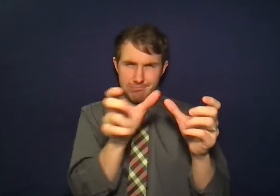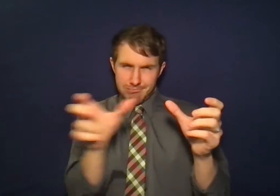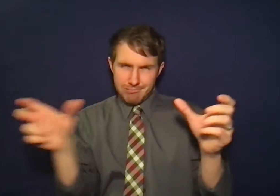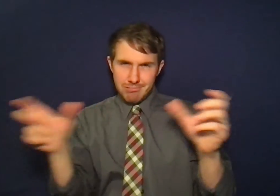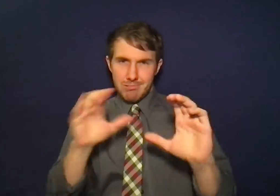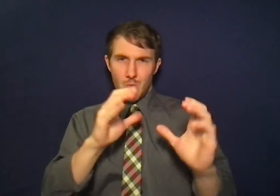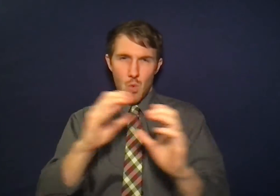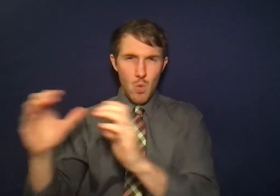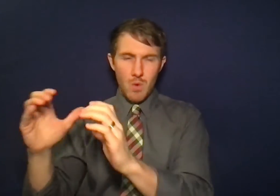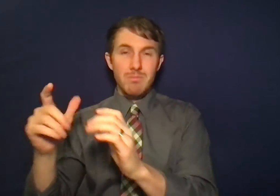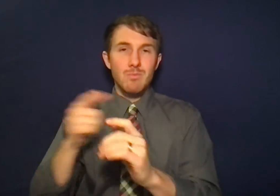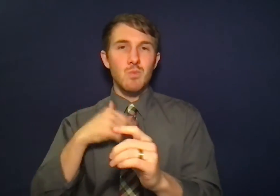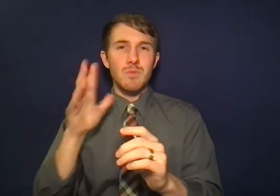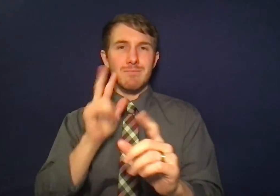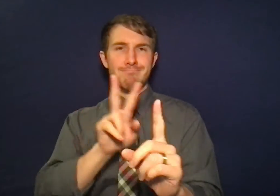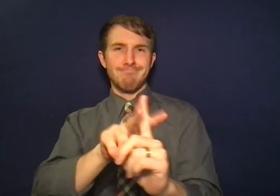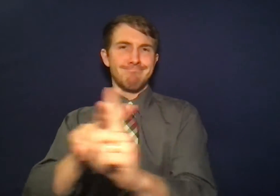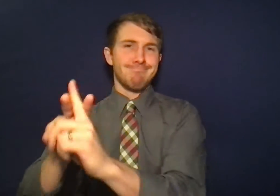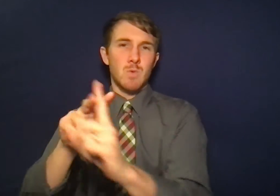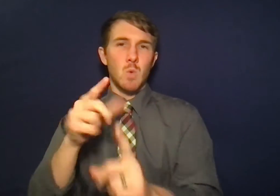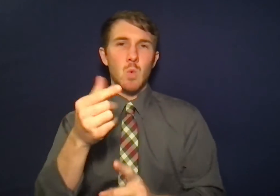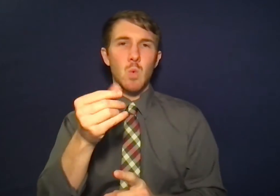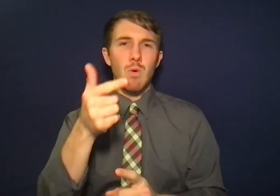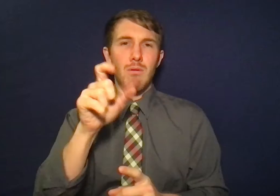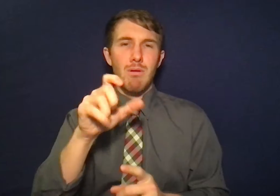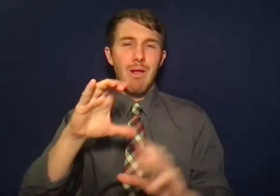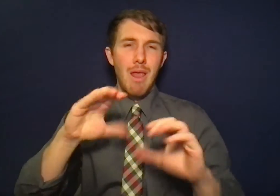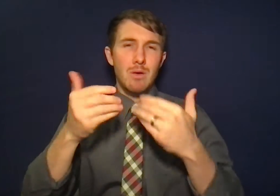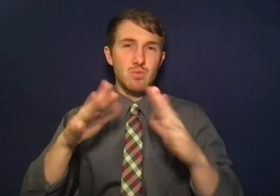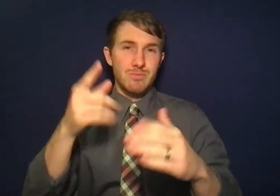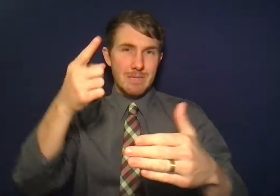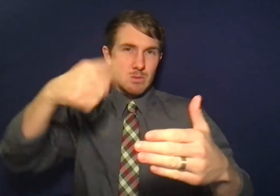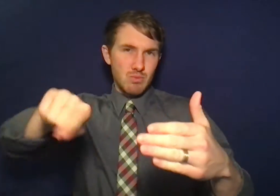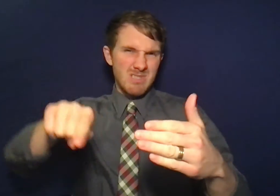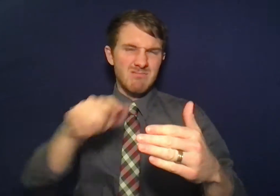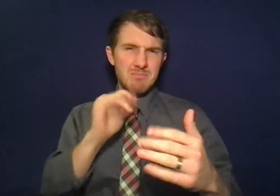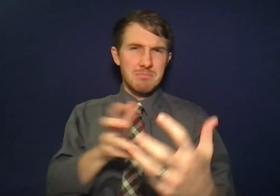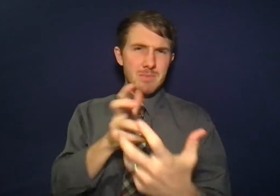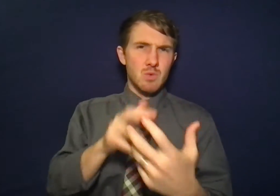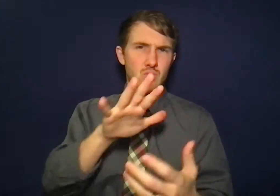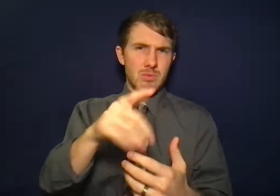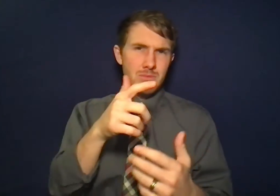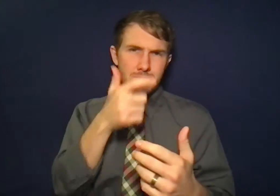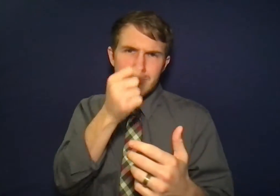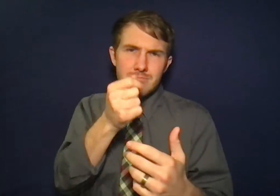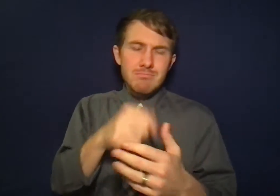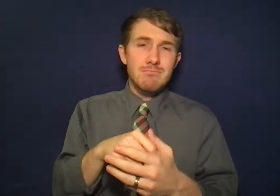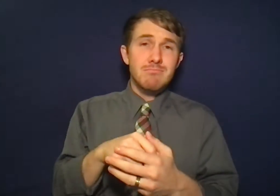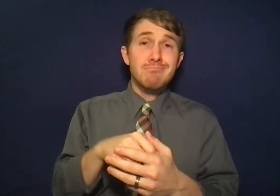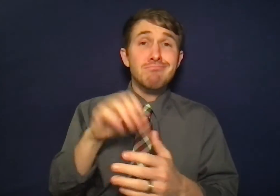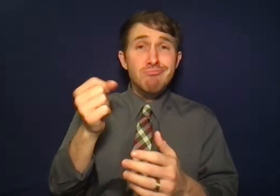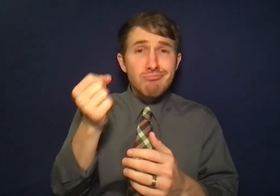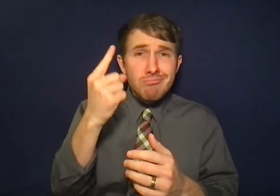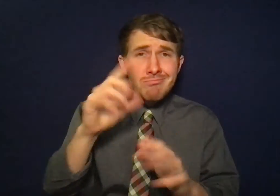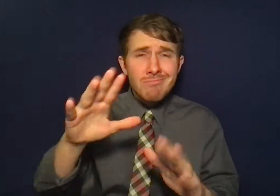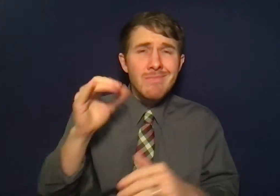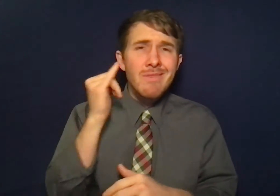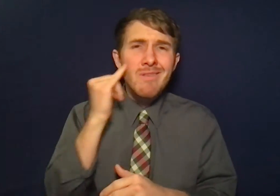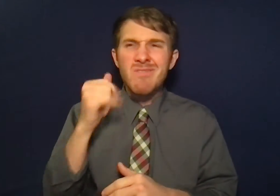Google Classroom next week, connected to a group that you identified with. Please note, if there is an area that you feel more